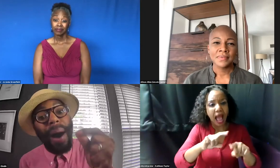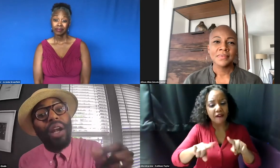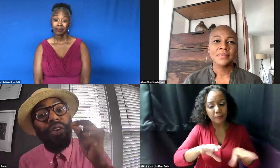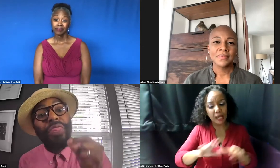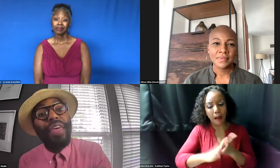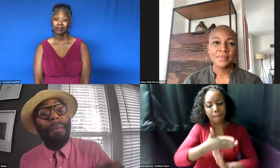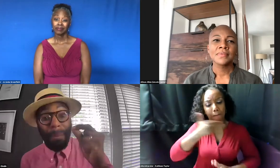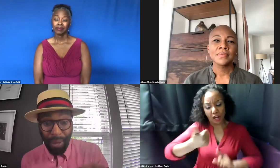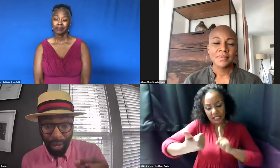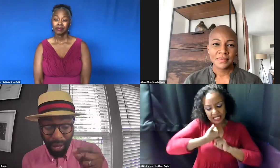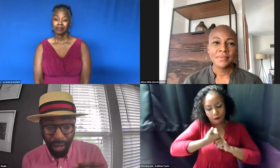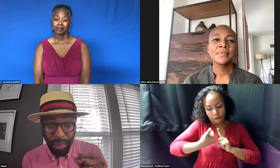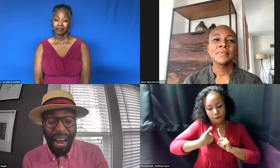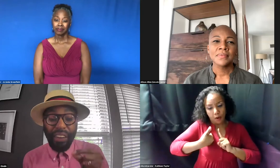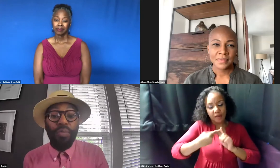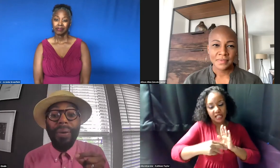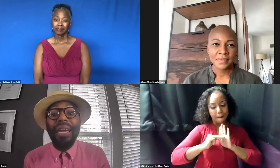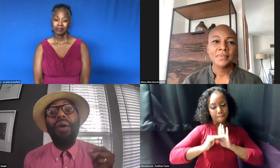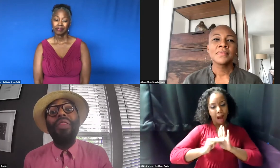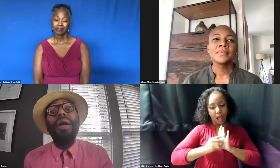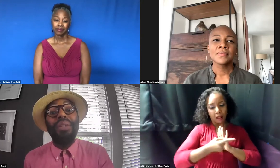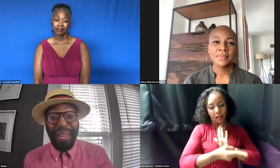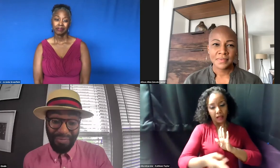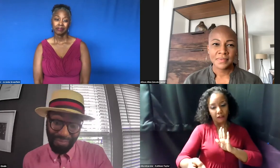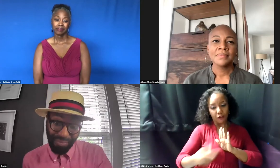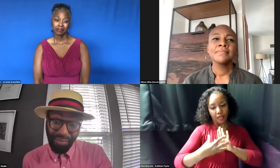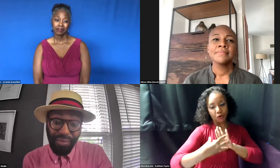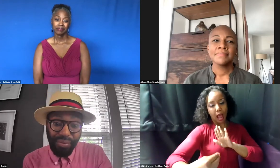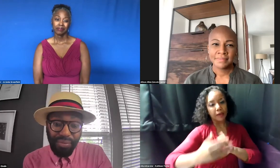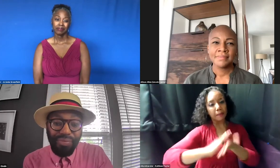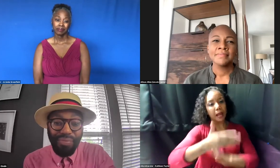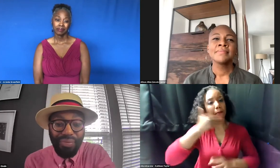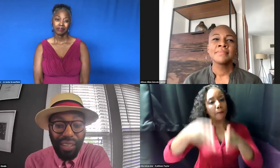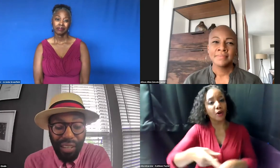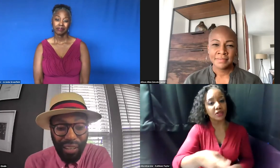I have to model for them the kind of human being I want them to be.